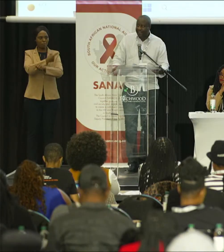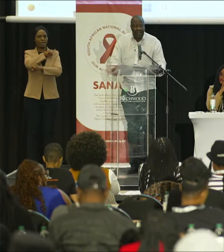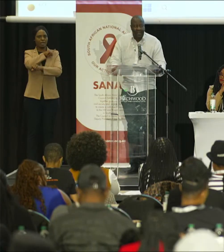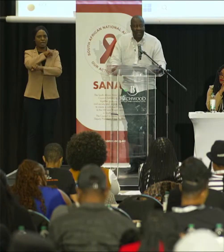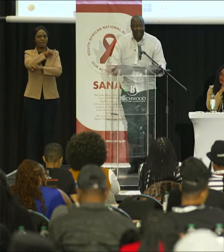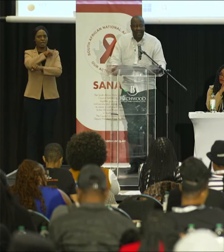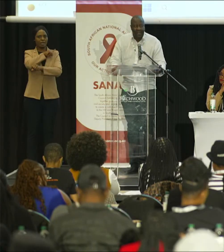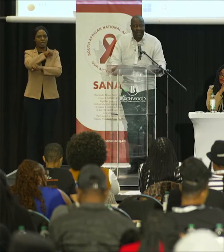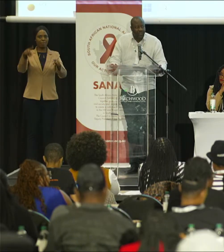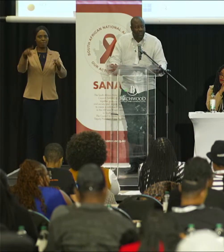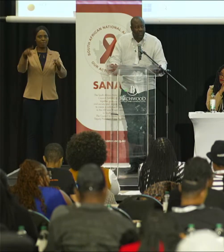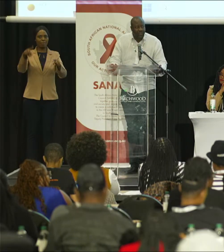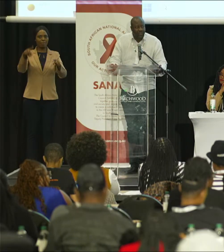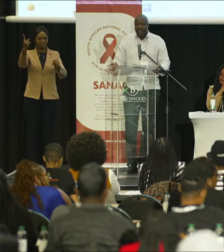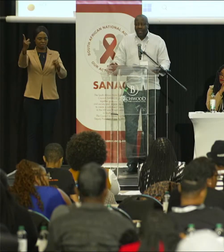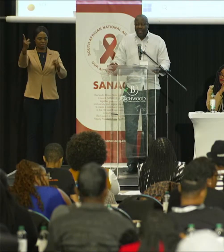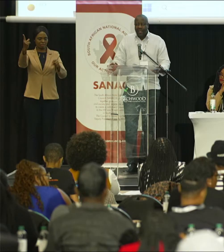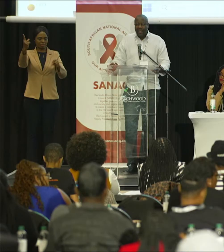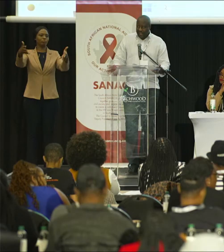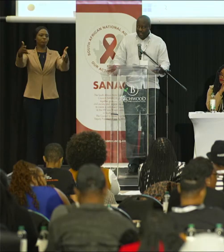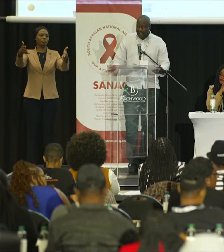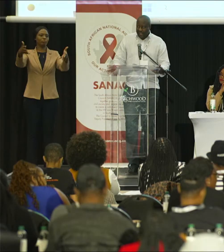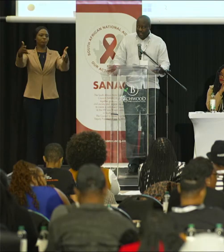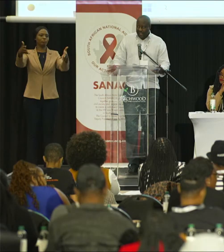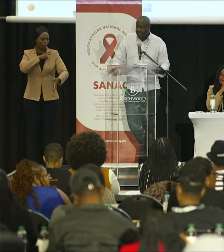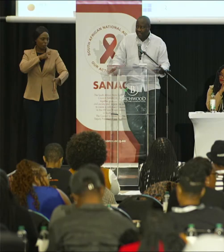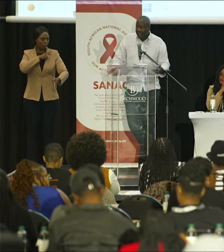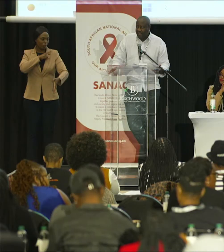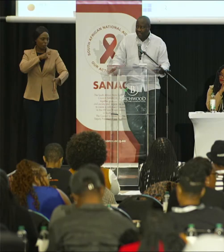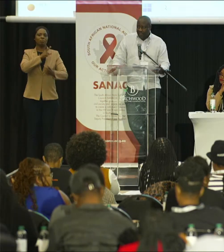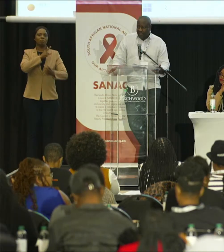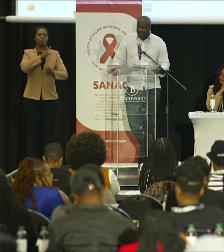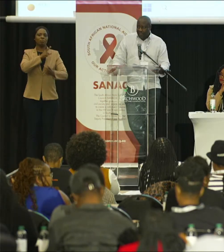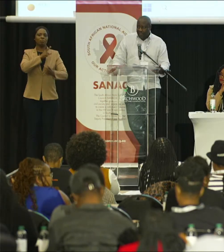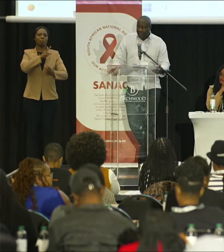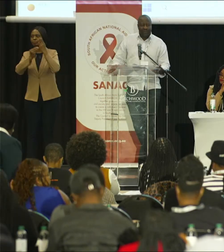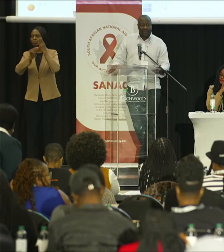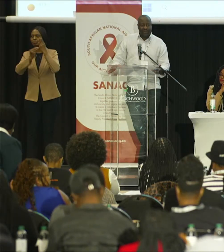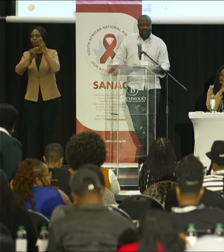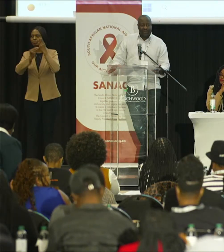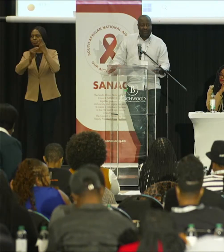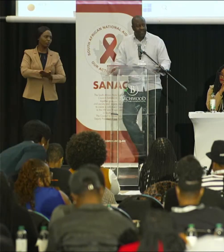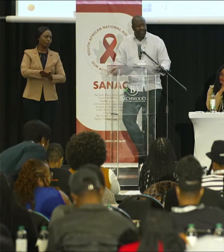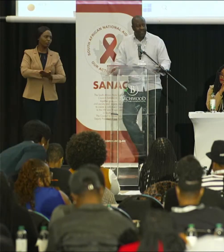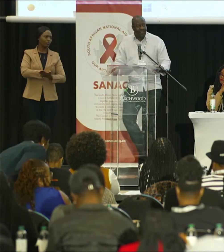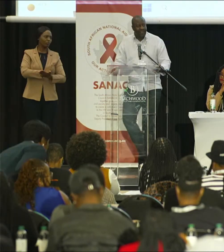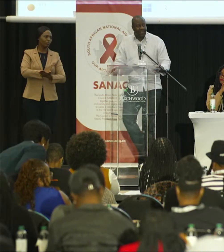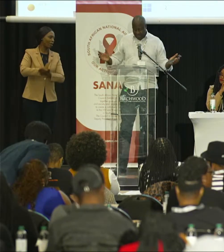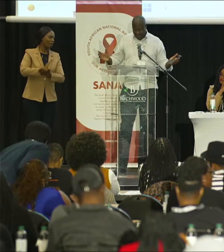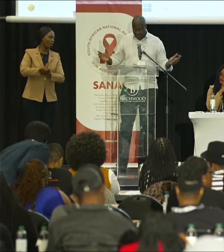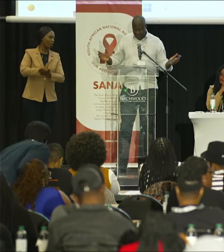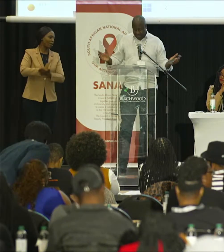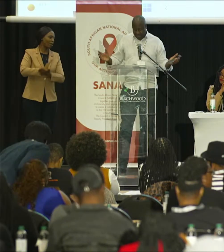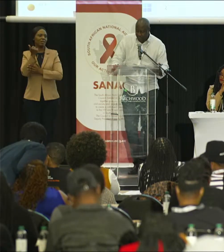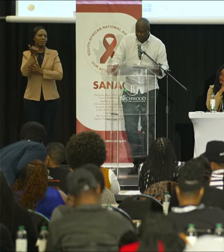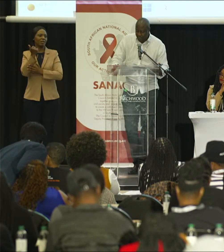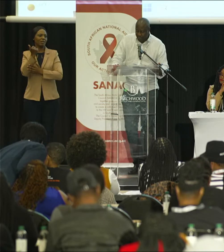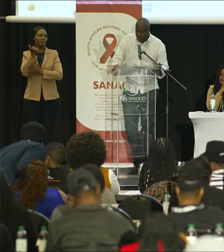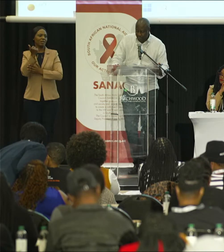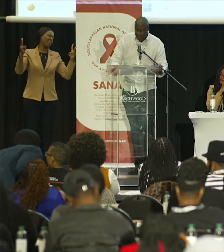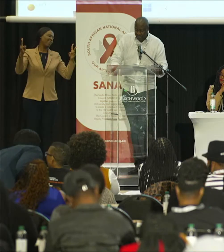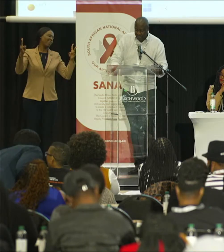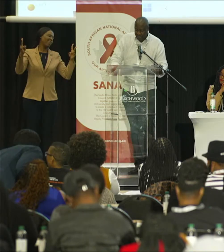today, part of which was to share lessons, best practices, worst practices, you name